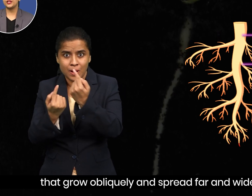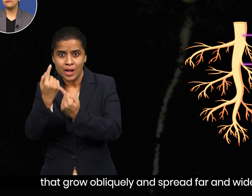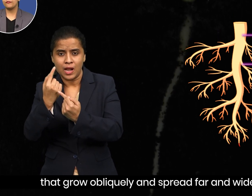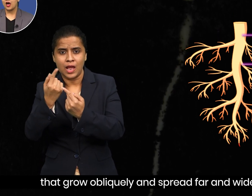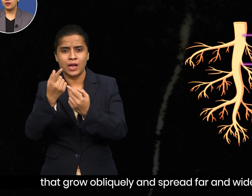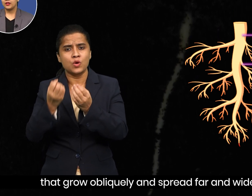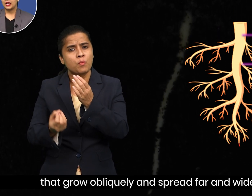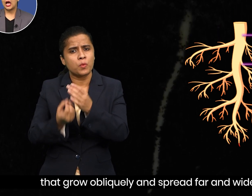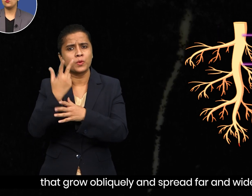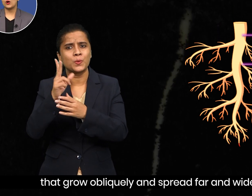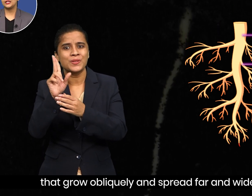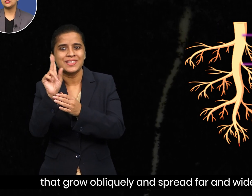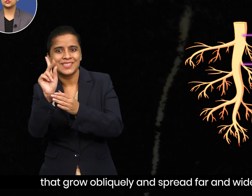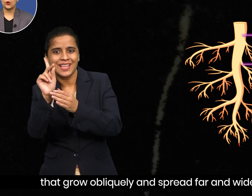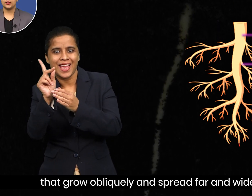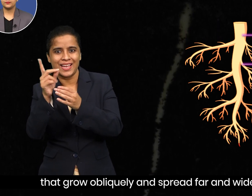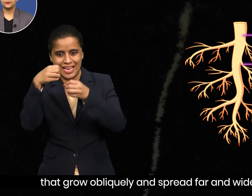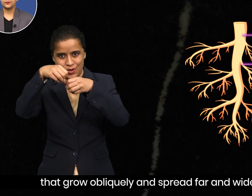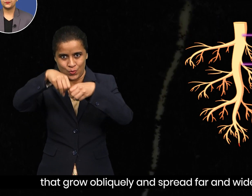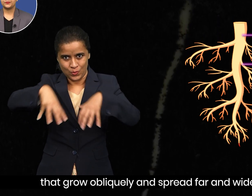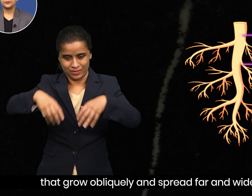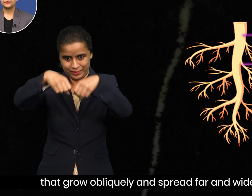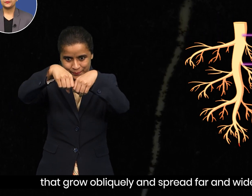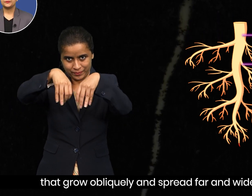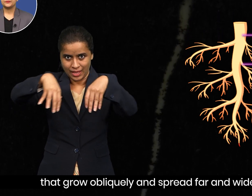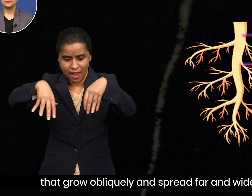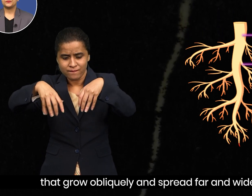and spread far and wide in the soil.